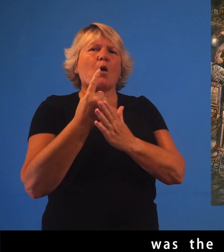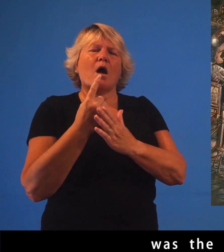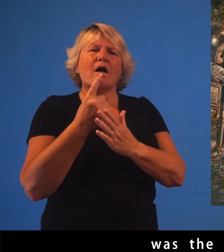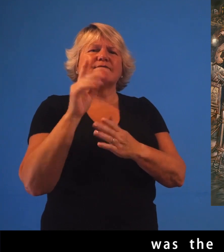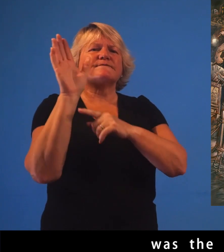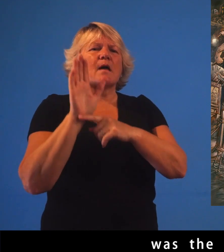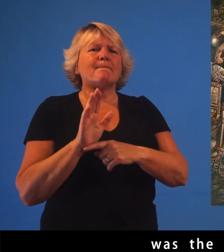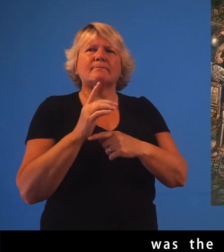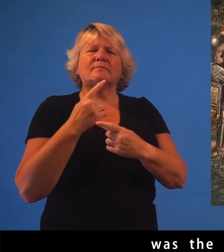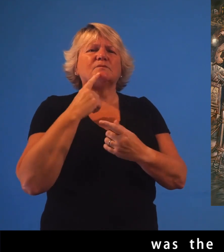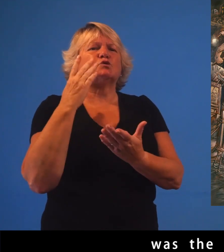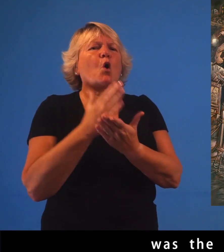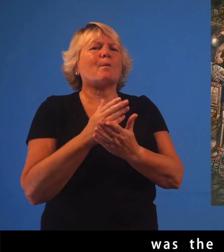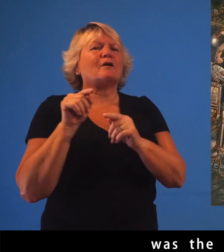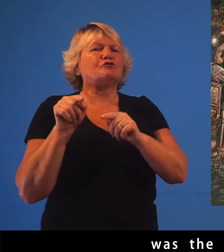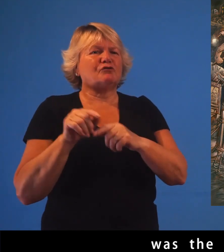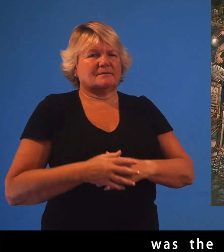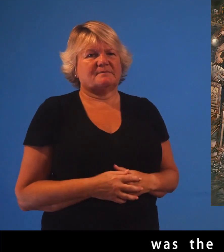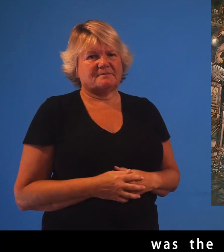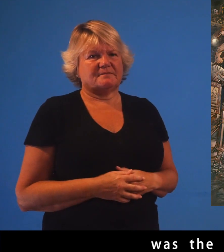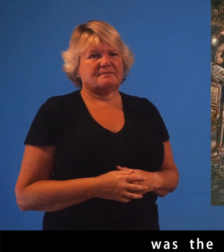an hour-long documentary film.